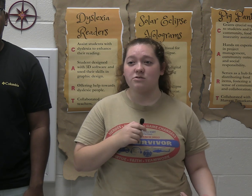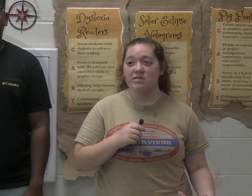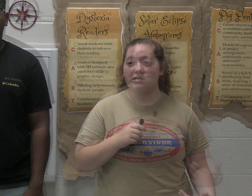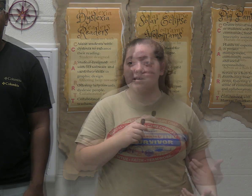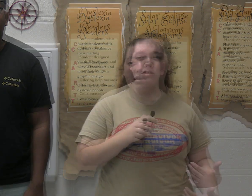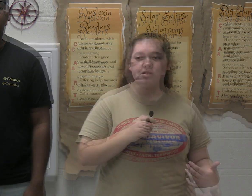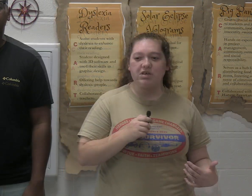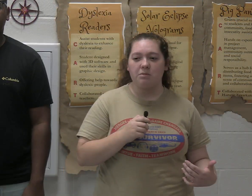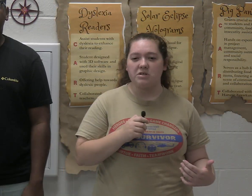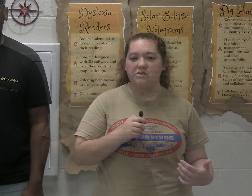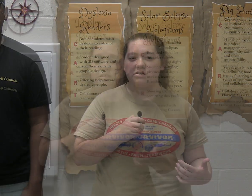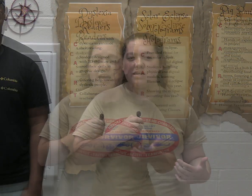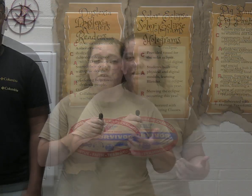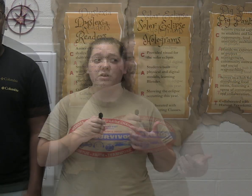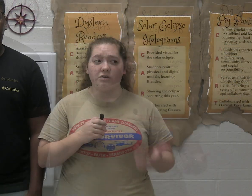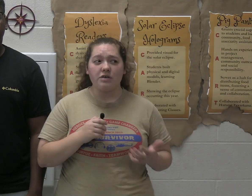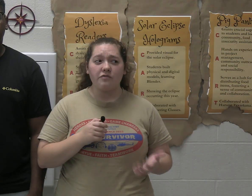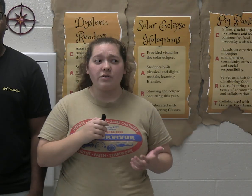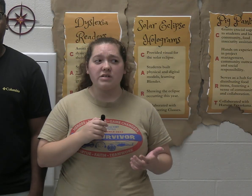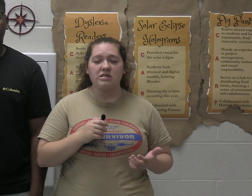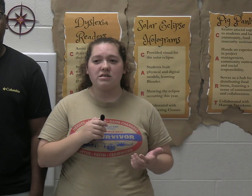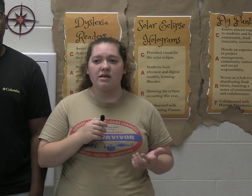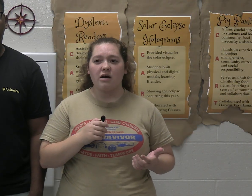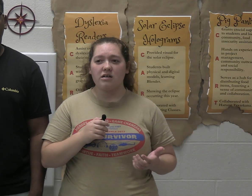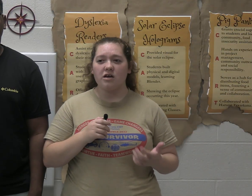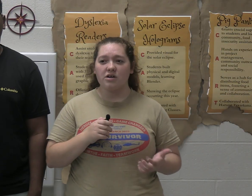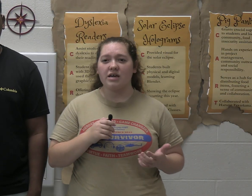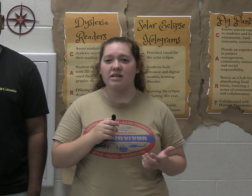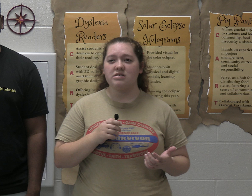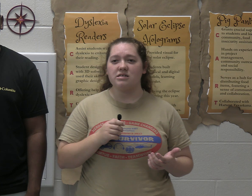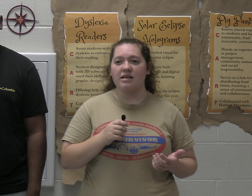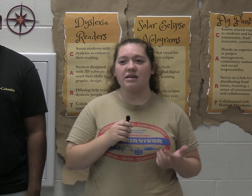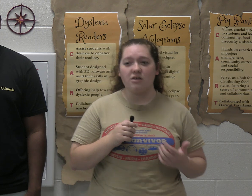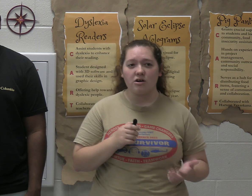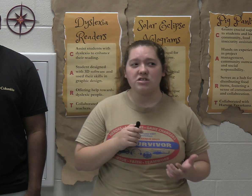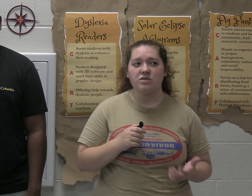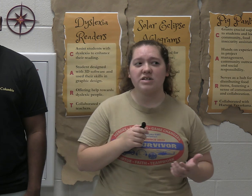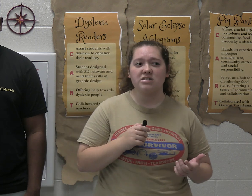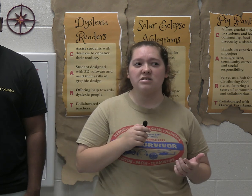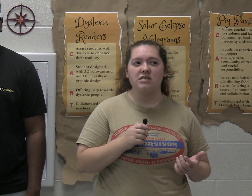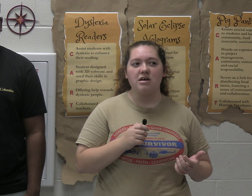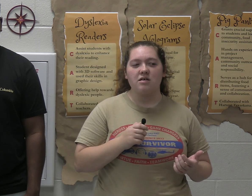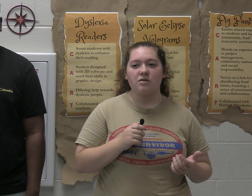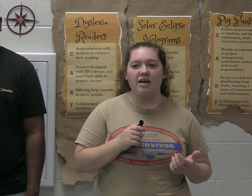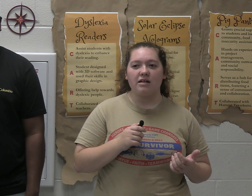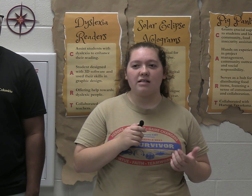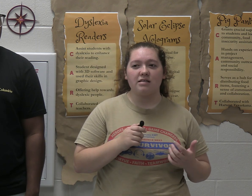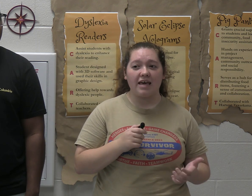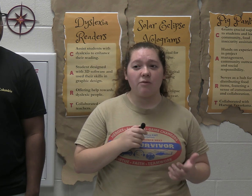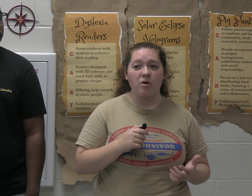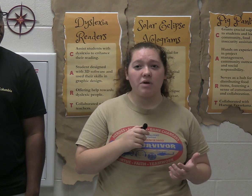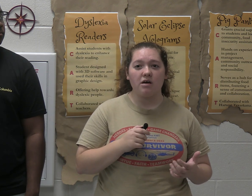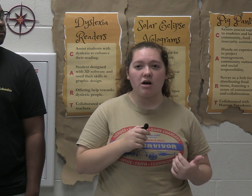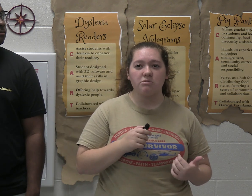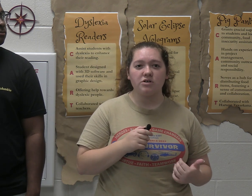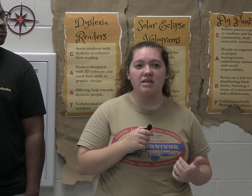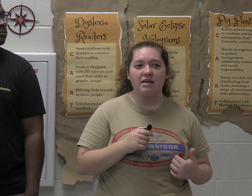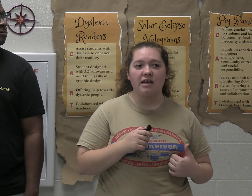schoolers should be able to have a good influence on the other kids and the younger generations so that they won't be harmed or anything